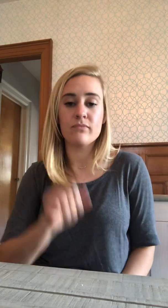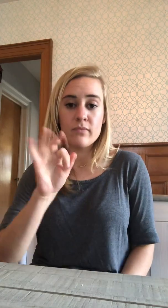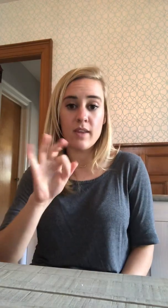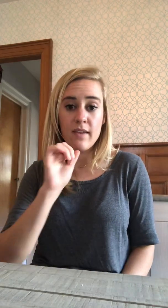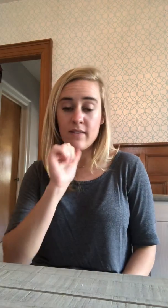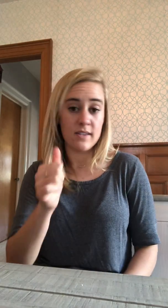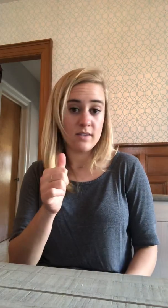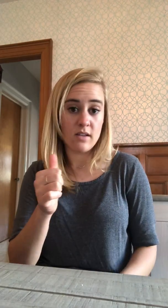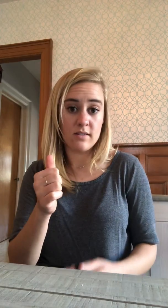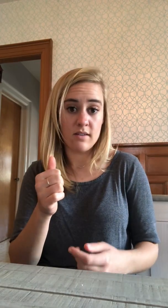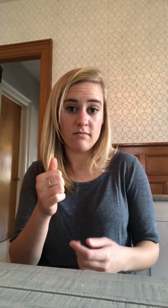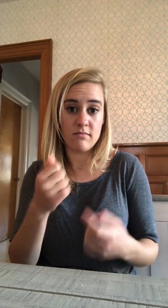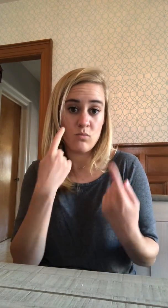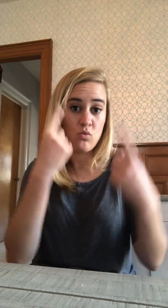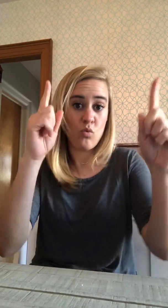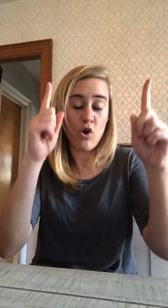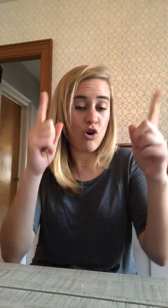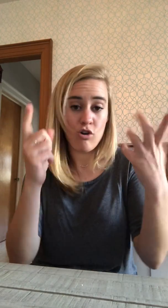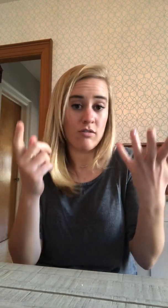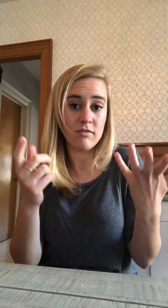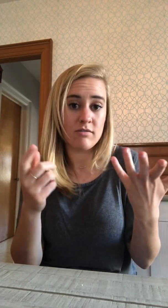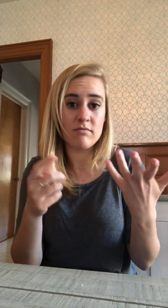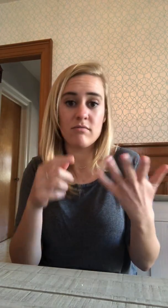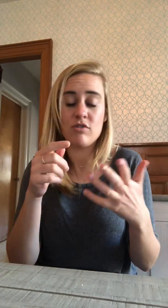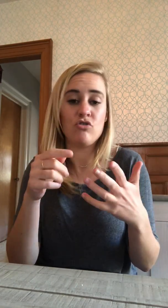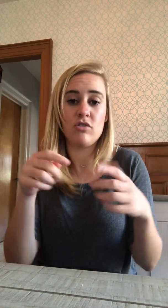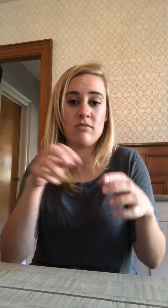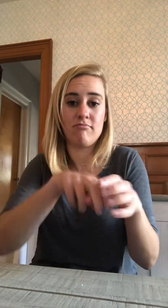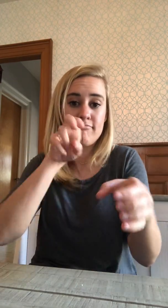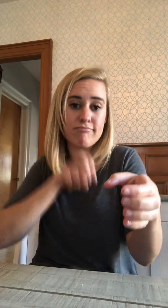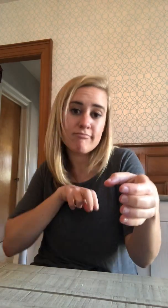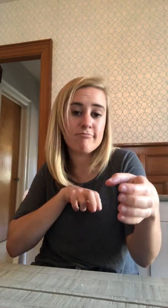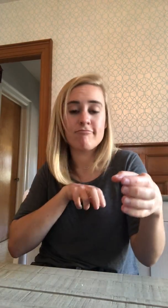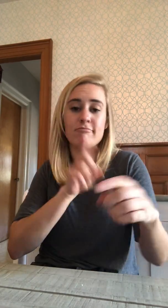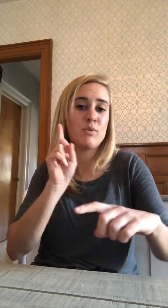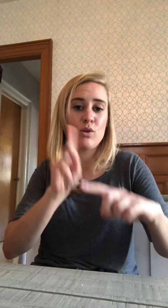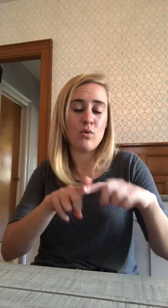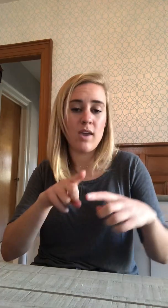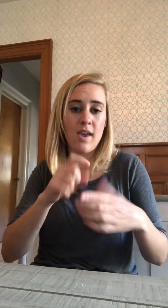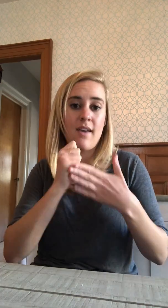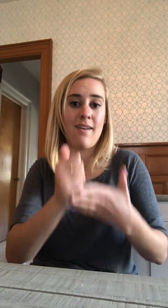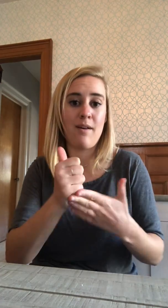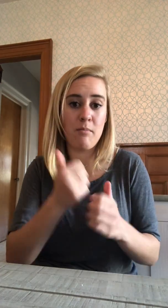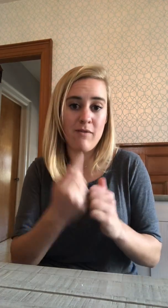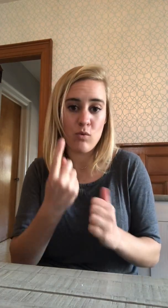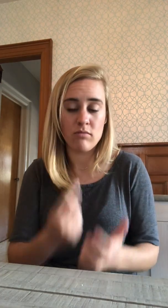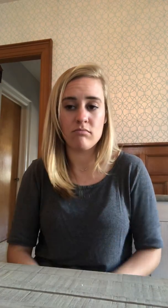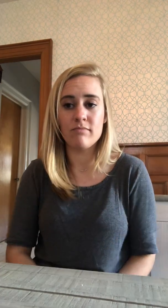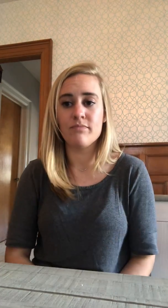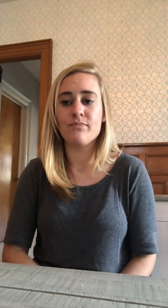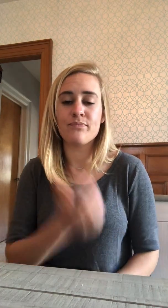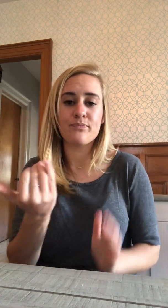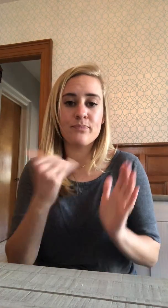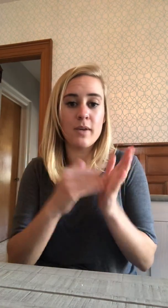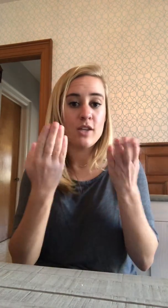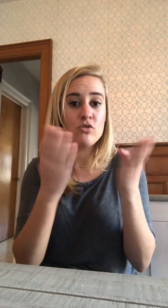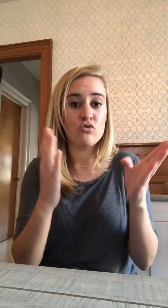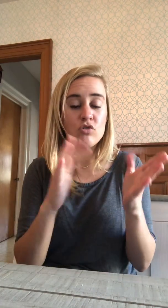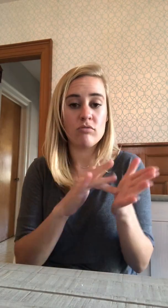Punt, okay? You cannot please everyone. So, again, general anesthesia in special care is the treatment of last